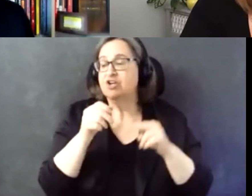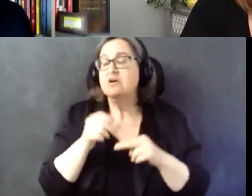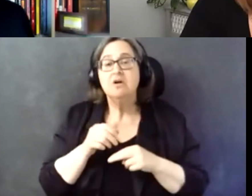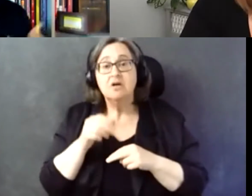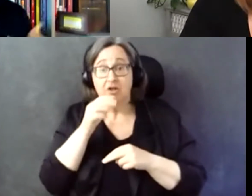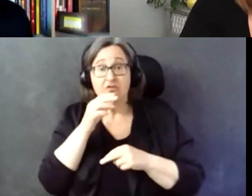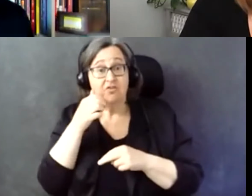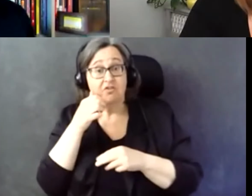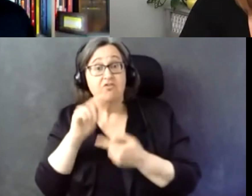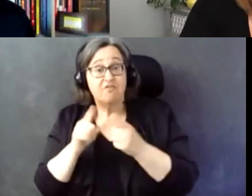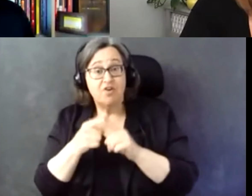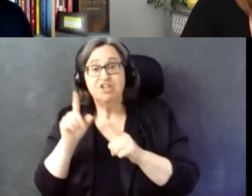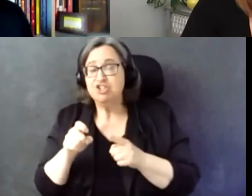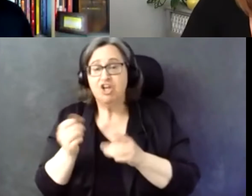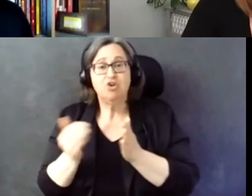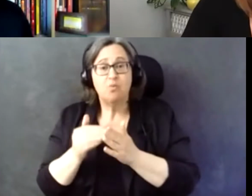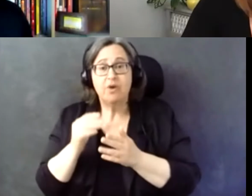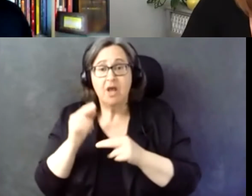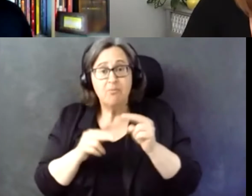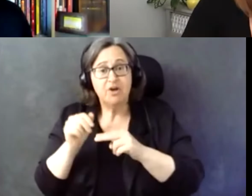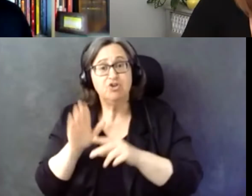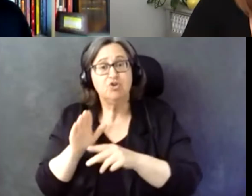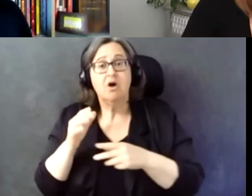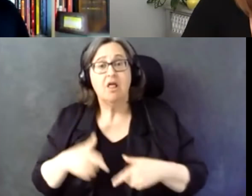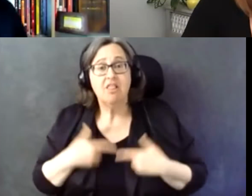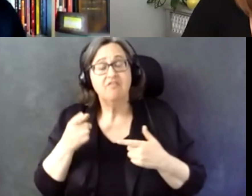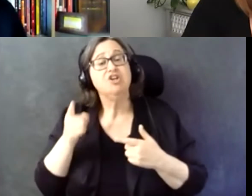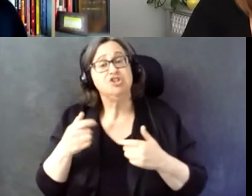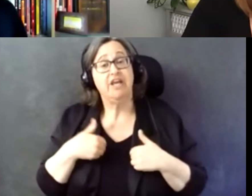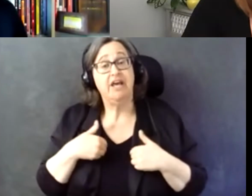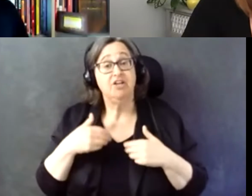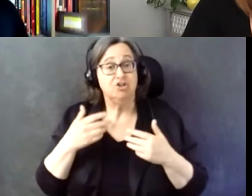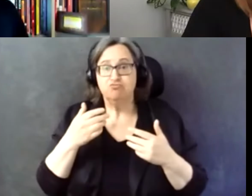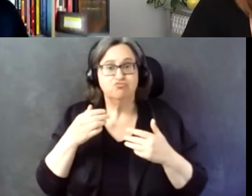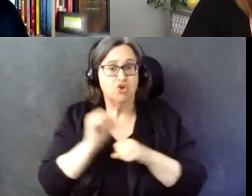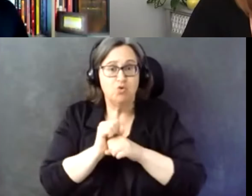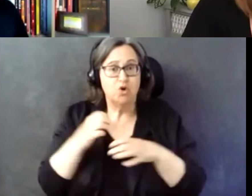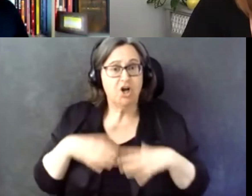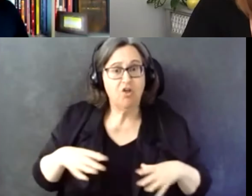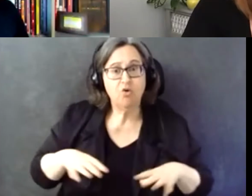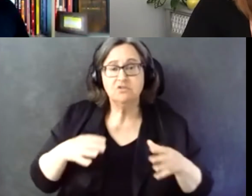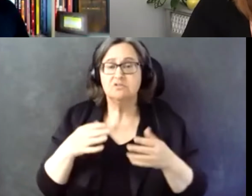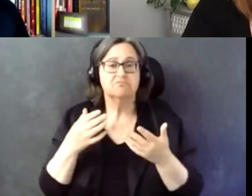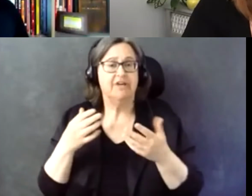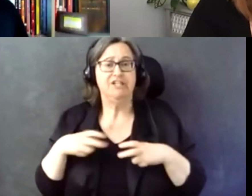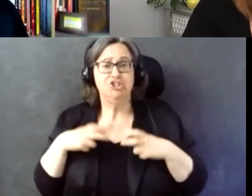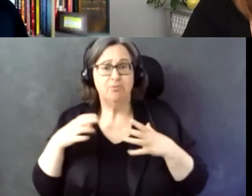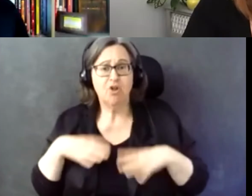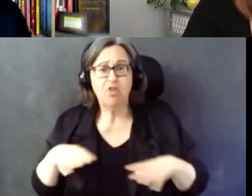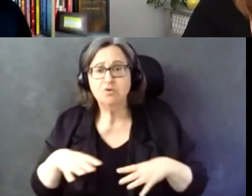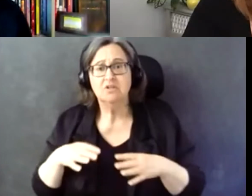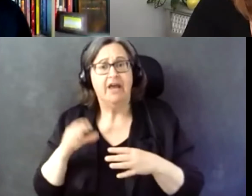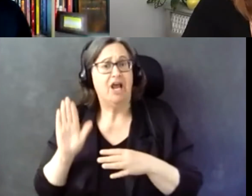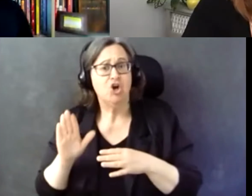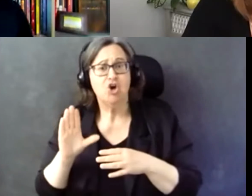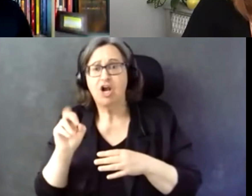her life she had on her work clothes and her gym clothes in her her car that was it um and she had to rebuild her life from literally the ground up